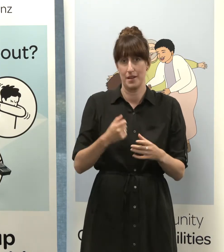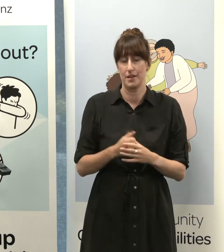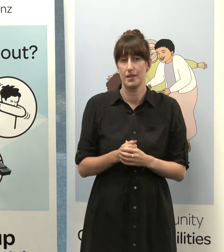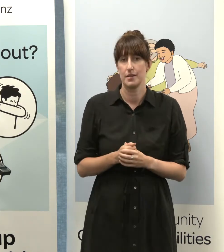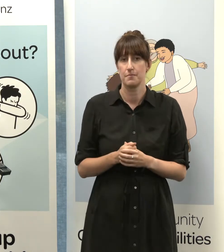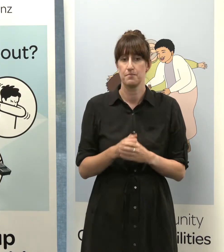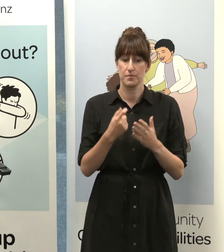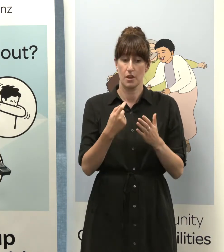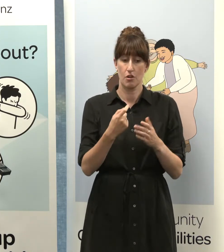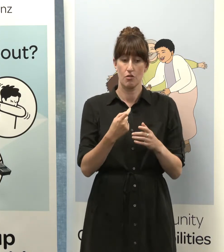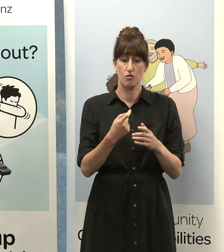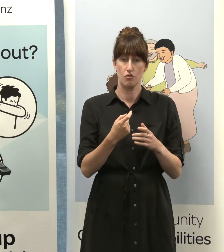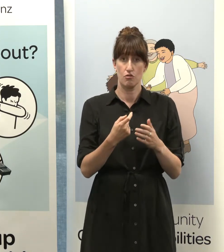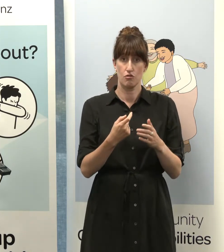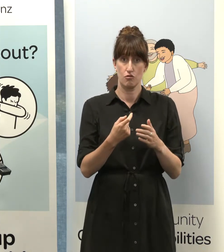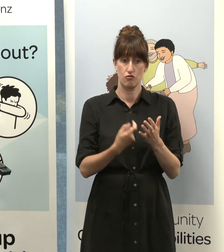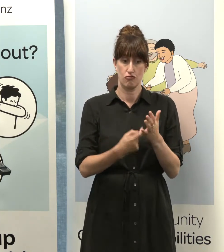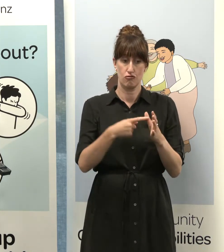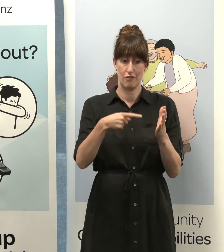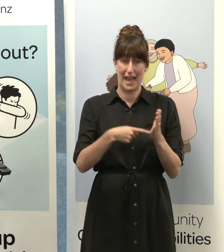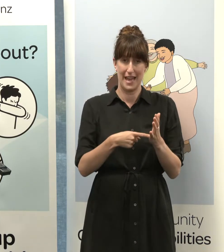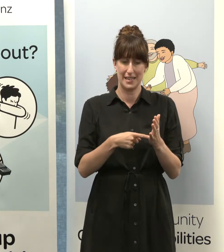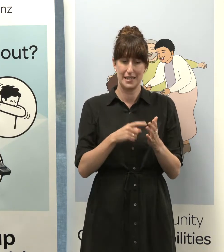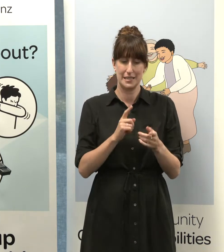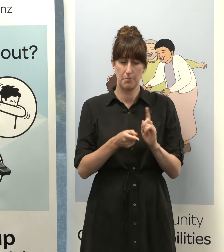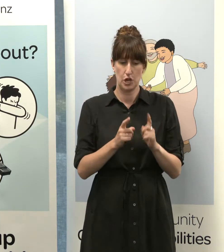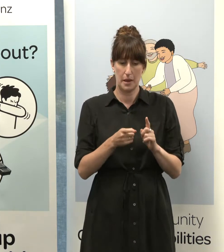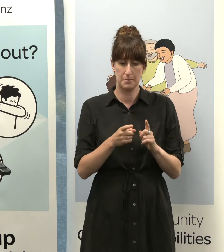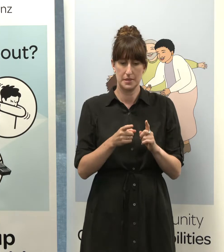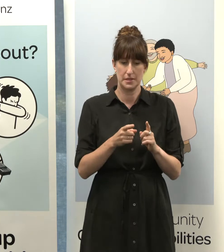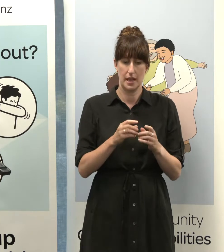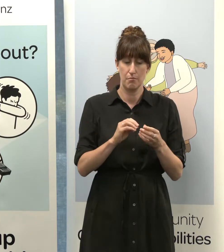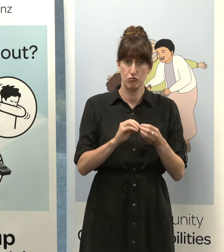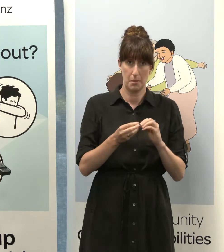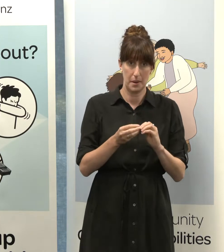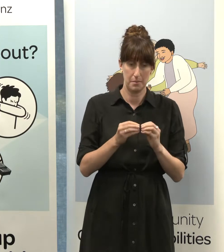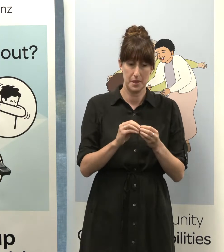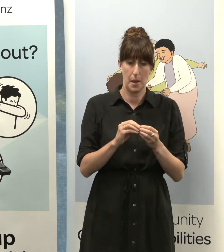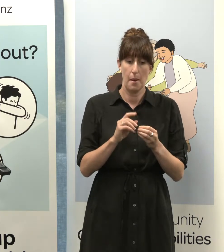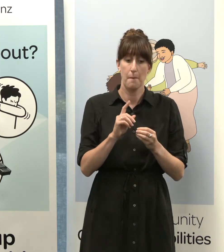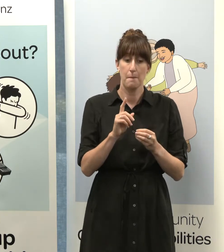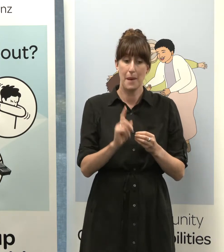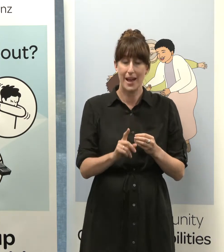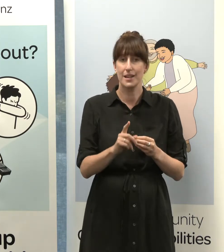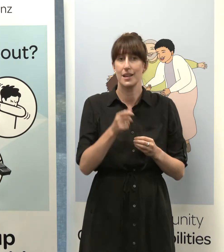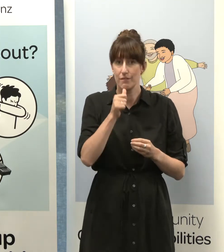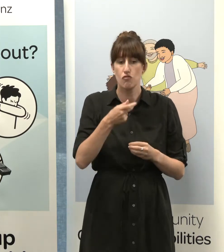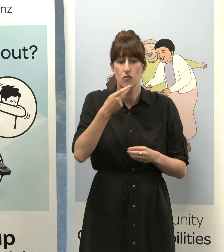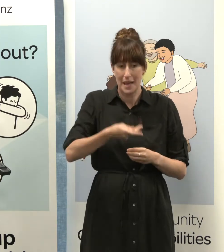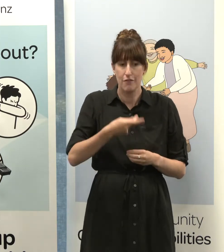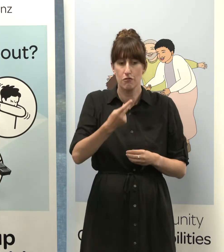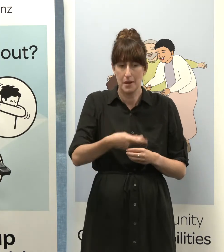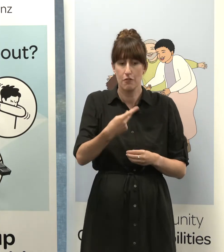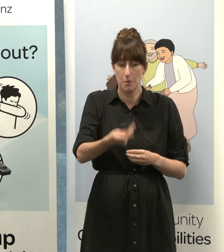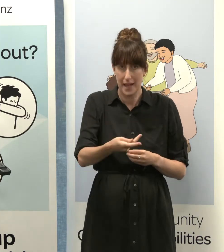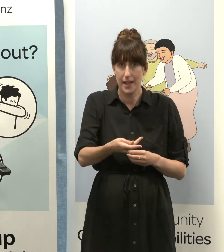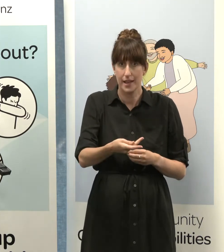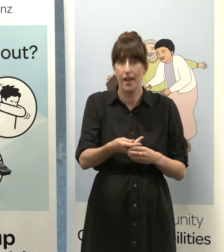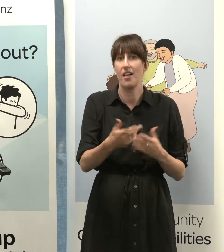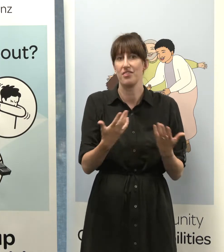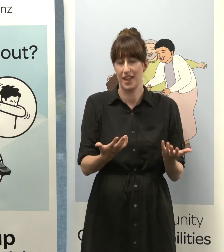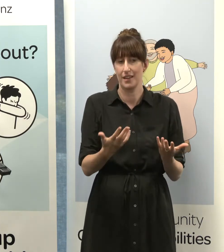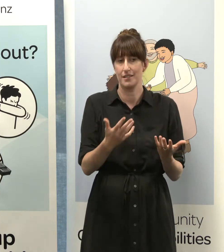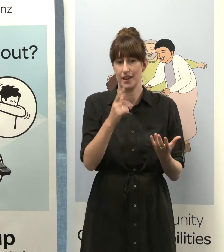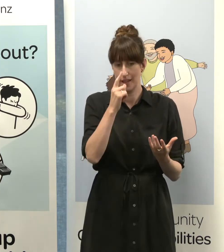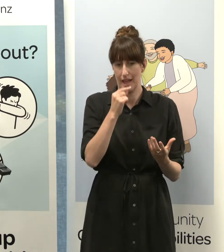of rapid antigen tests, especially early on in symptoms, is to do them repeatedly, and that's why we're providing people with more than one test so